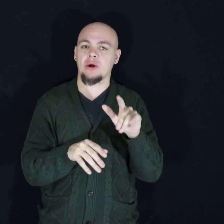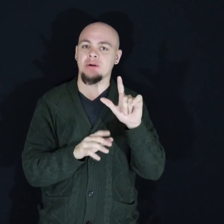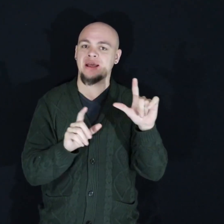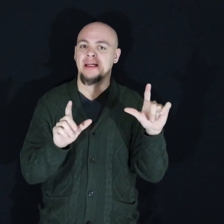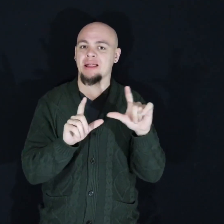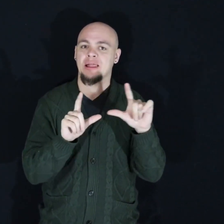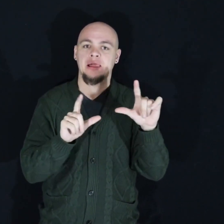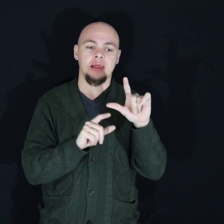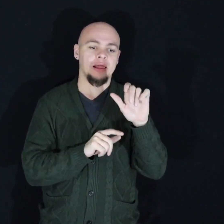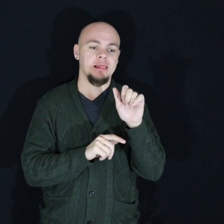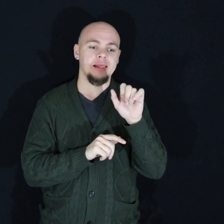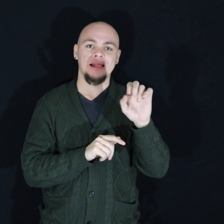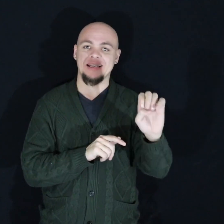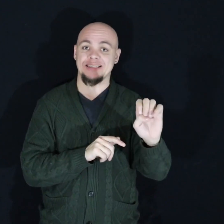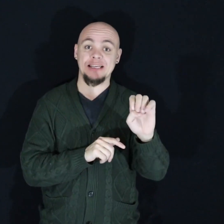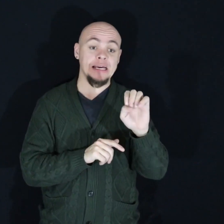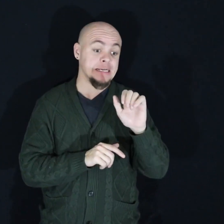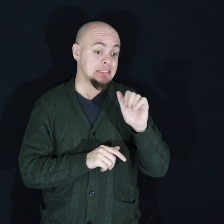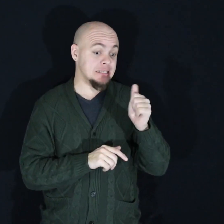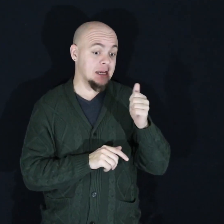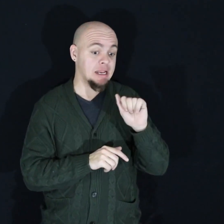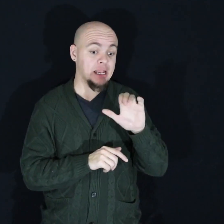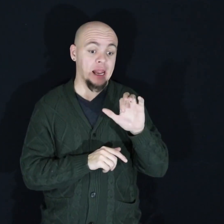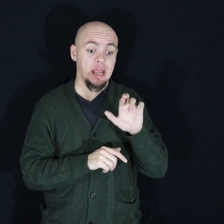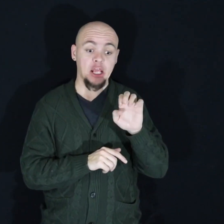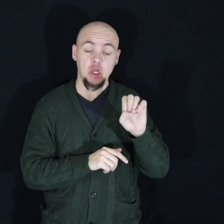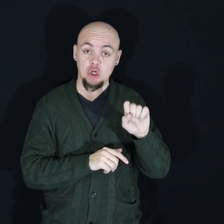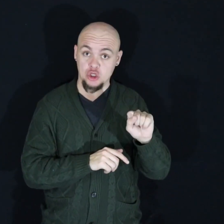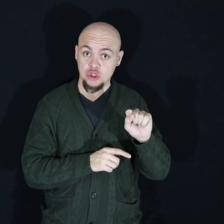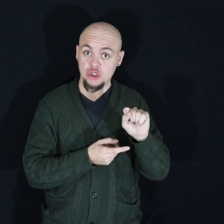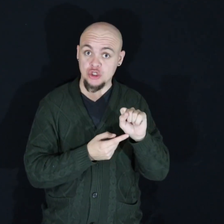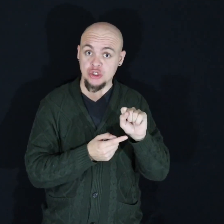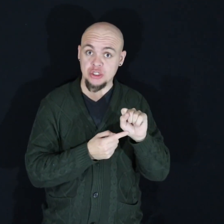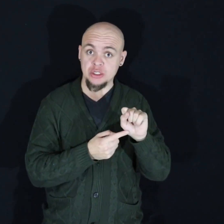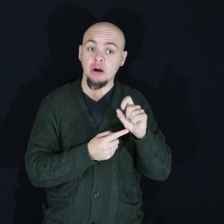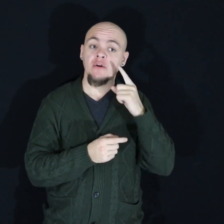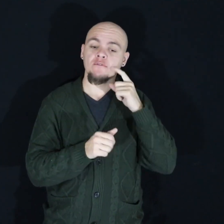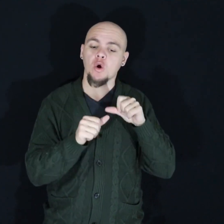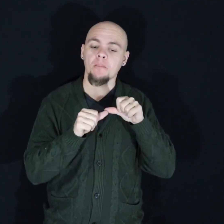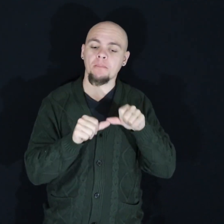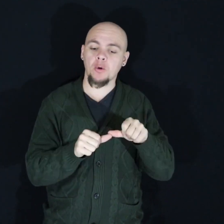10 acres of land to create permanent locals-only housing.